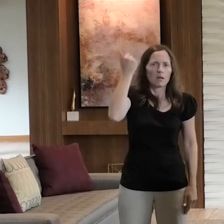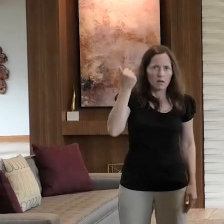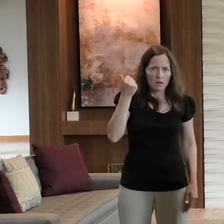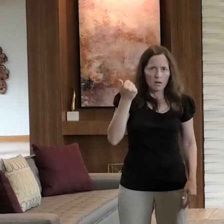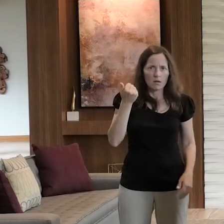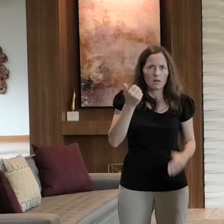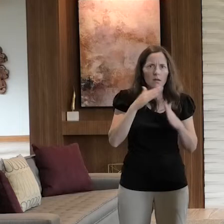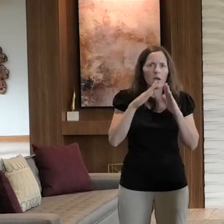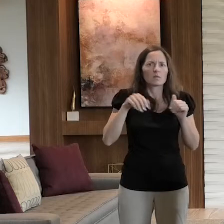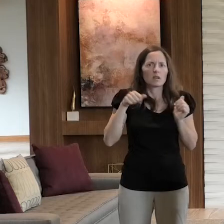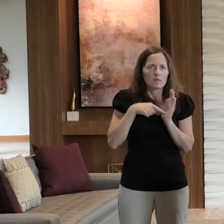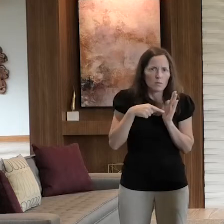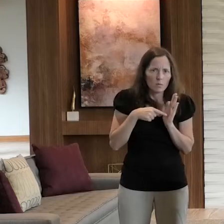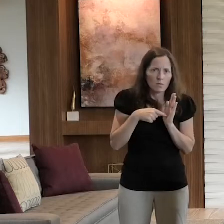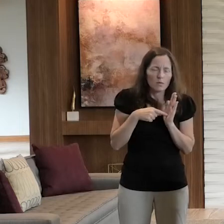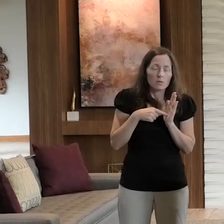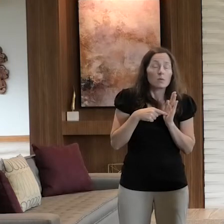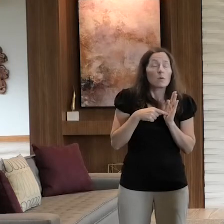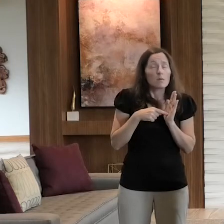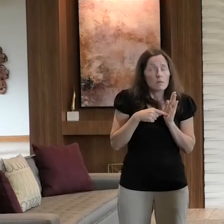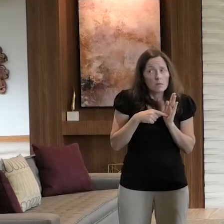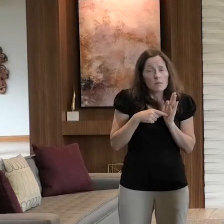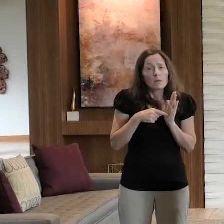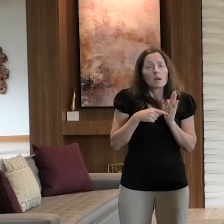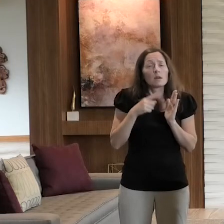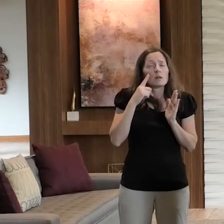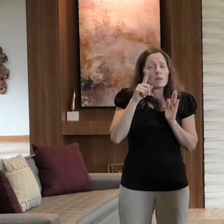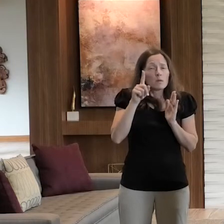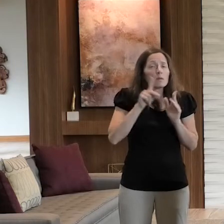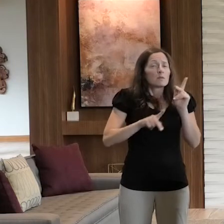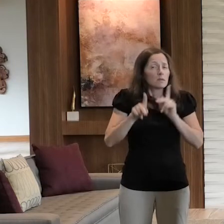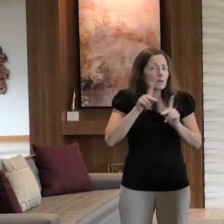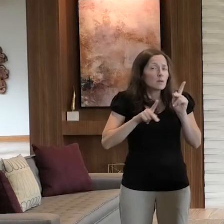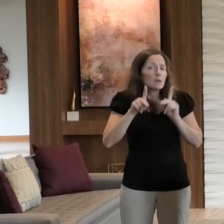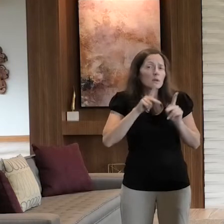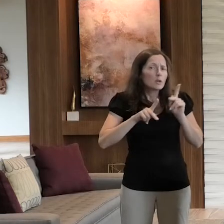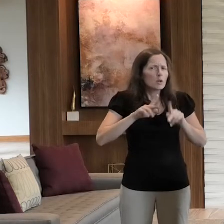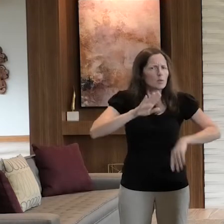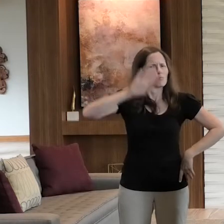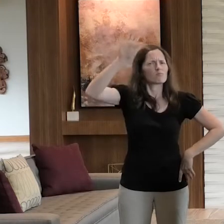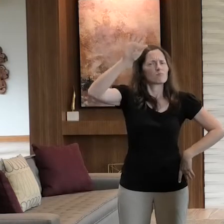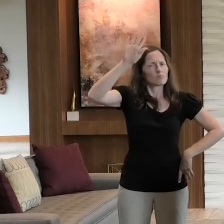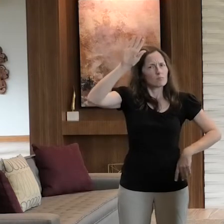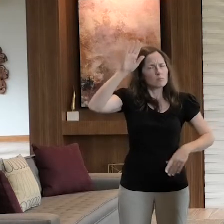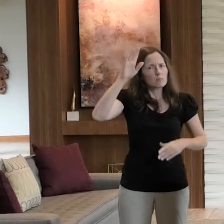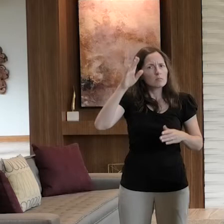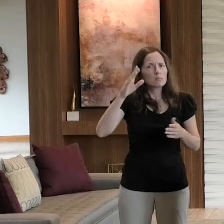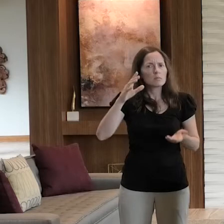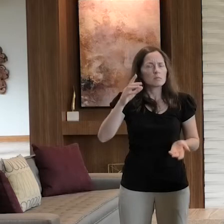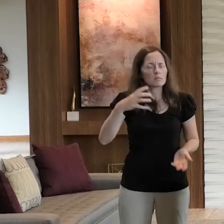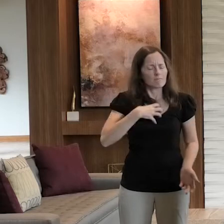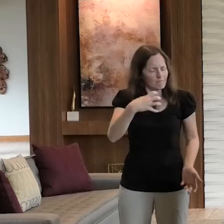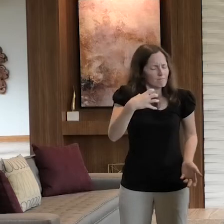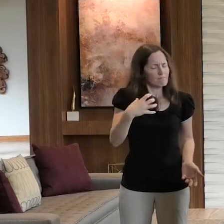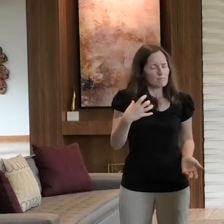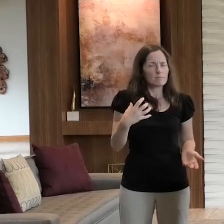those visionaries who worked and took sometimes abusive